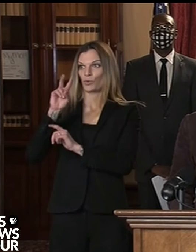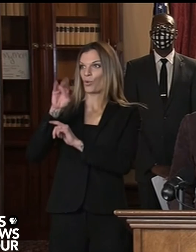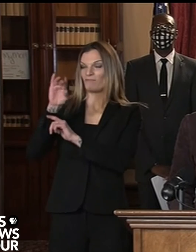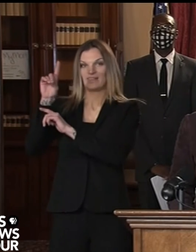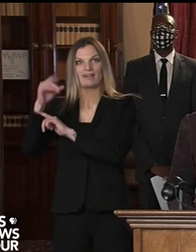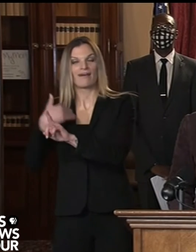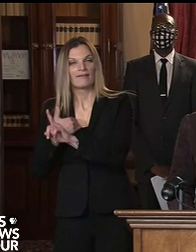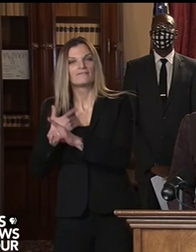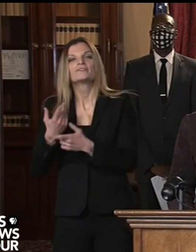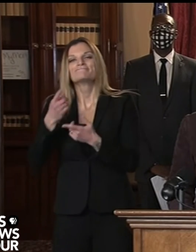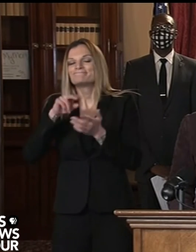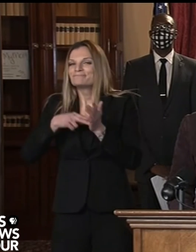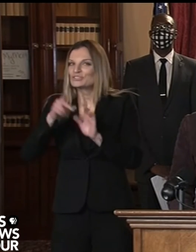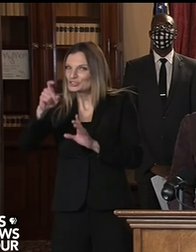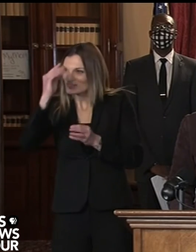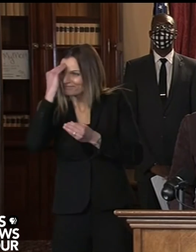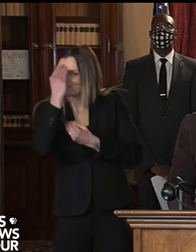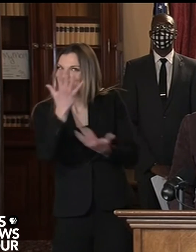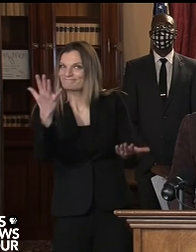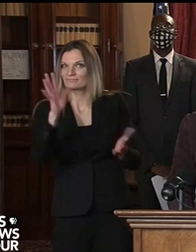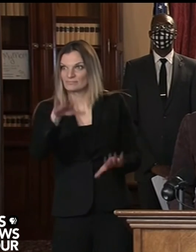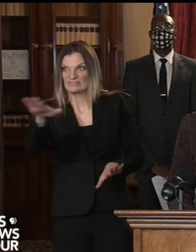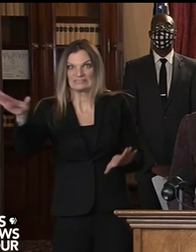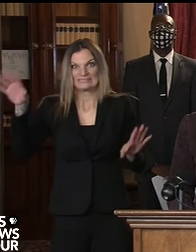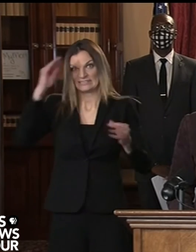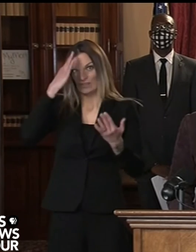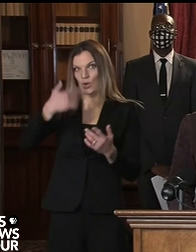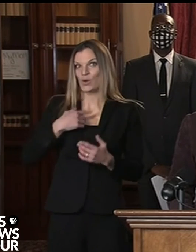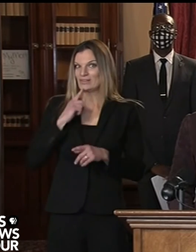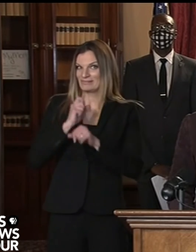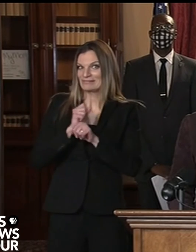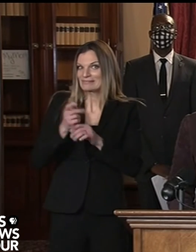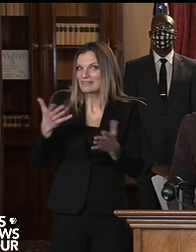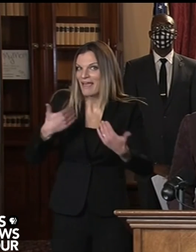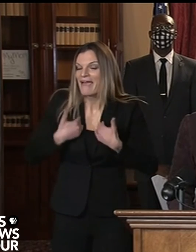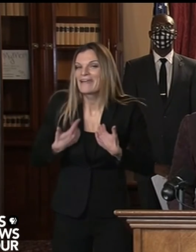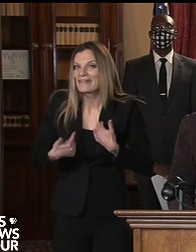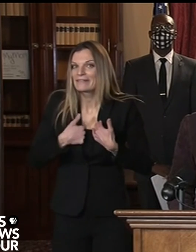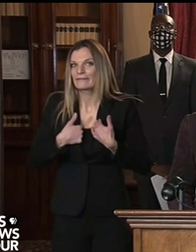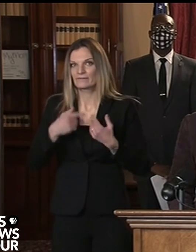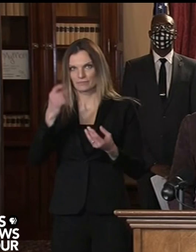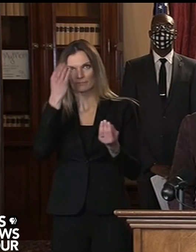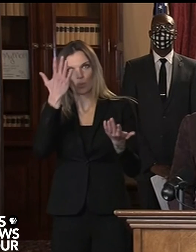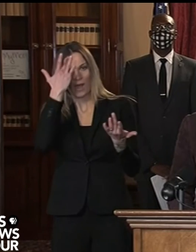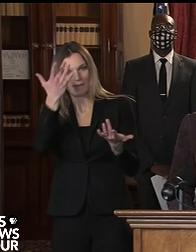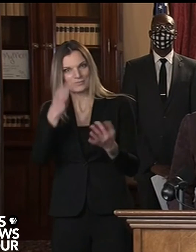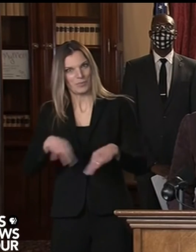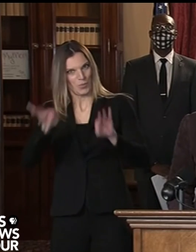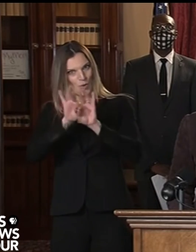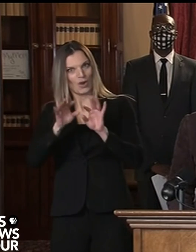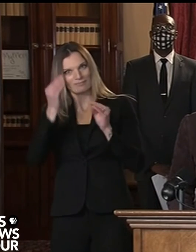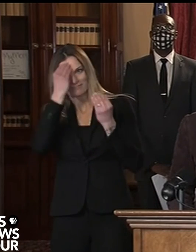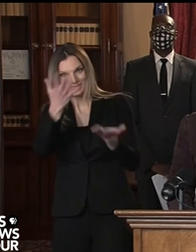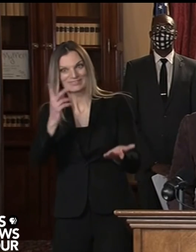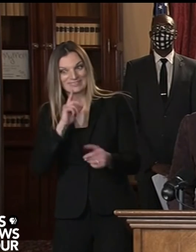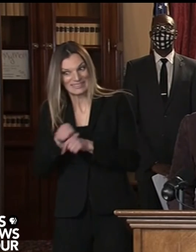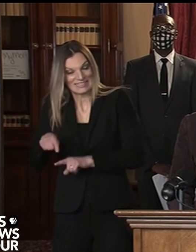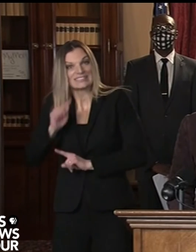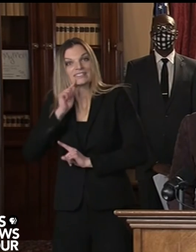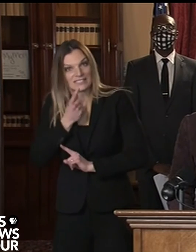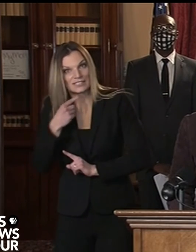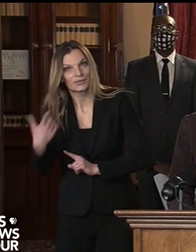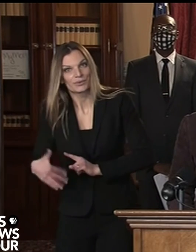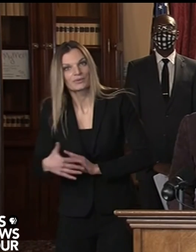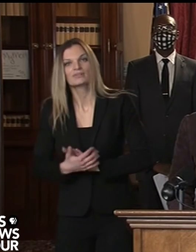make a commitment to disclose that so that they can keep others safe, educate the public on how prevalent this virus is,